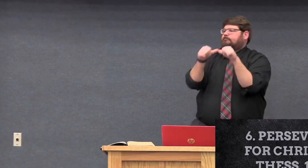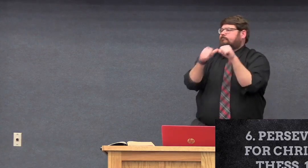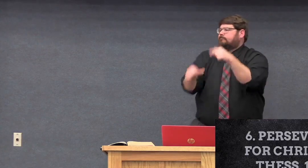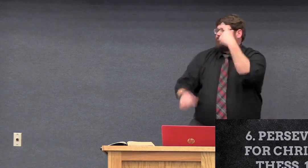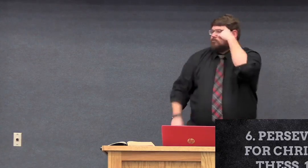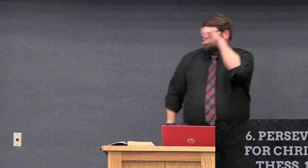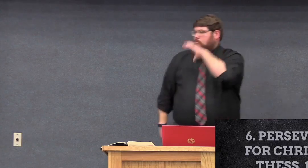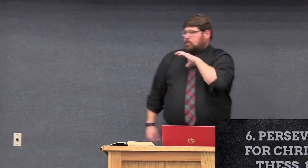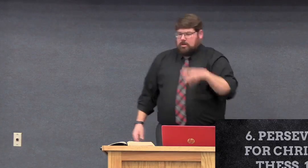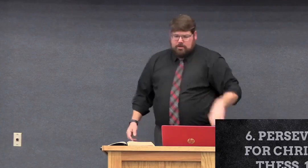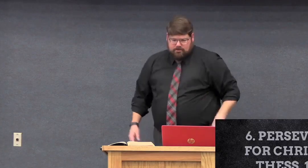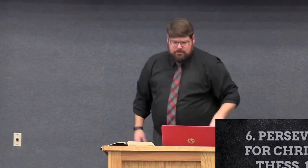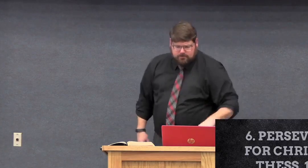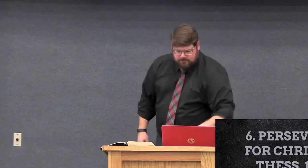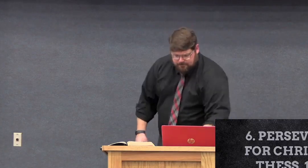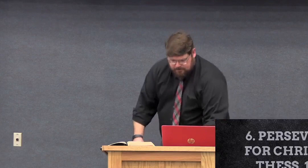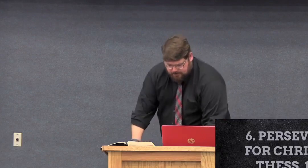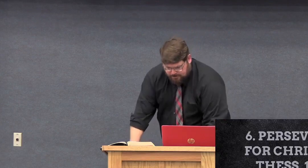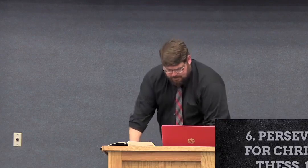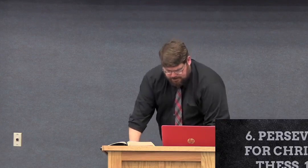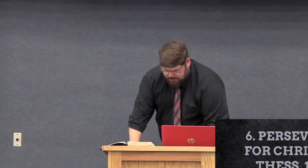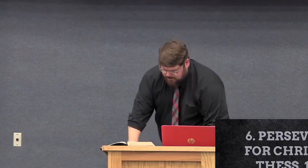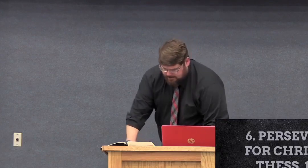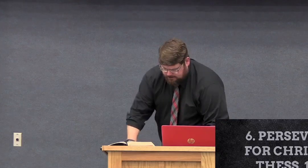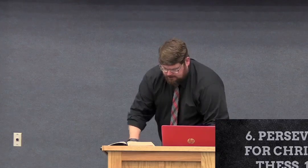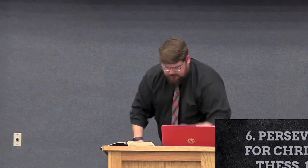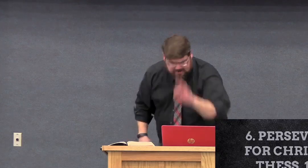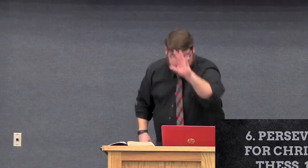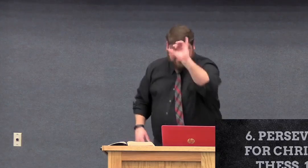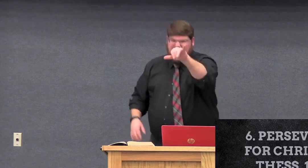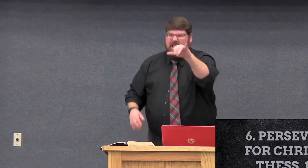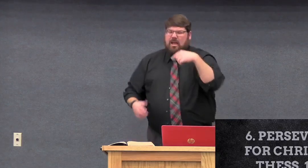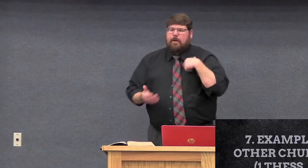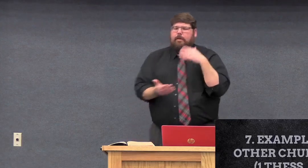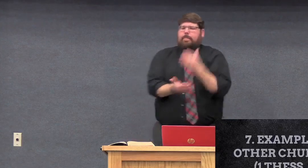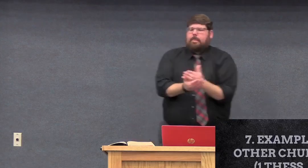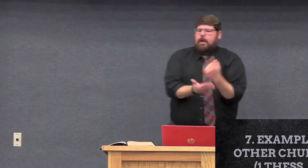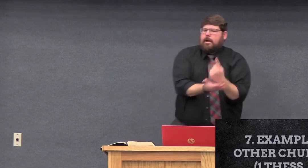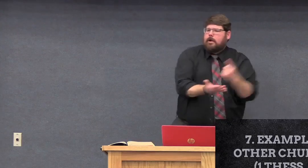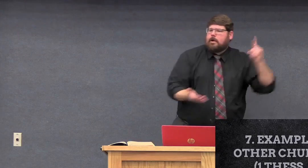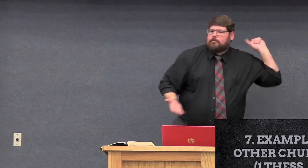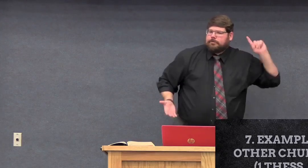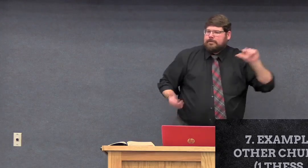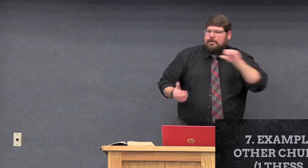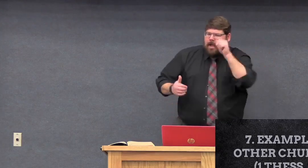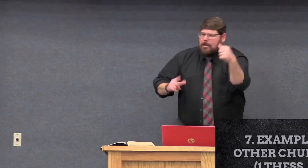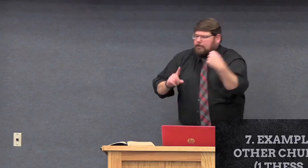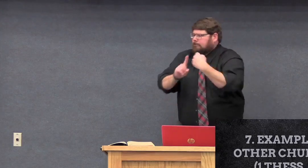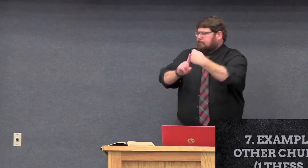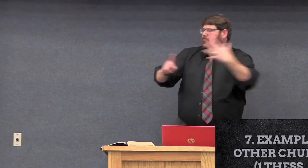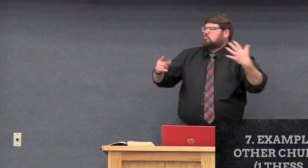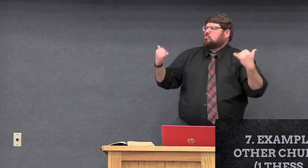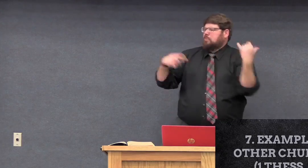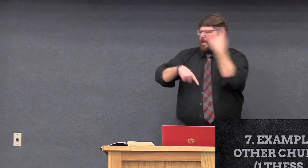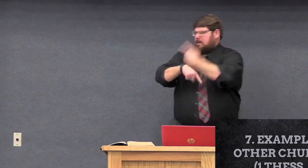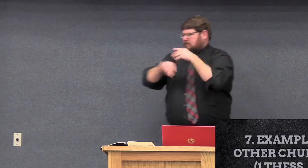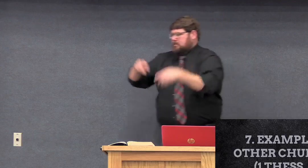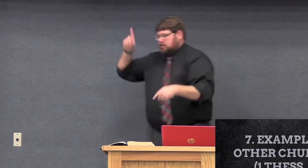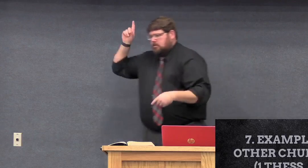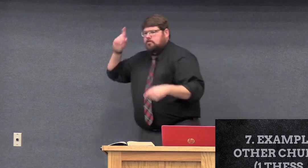through trials, frustrations. You continue on for Christ. And that is where I ended last week, and I didn't